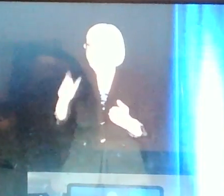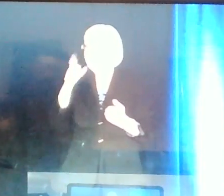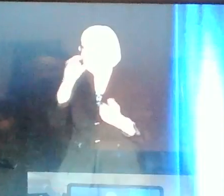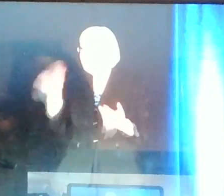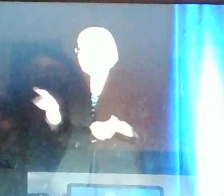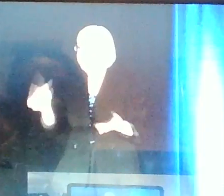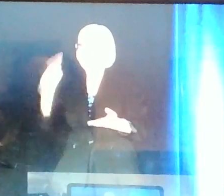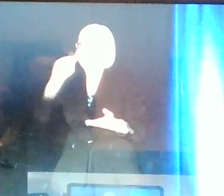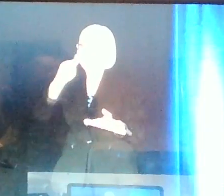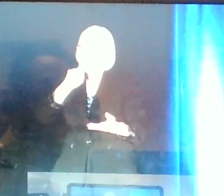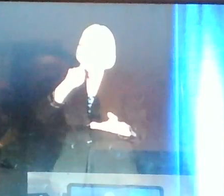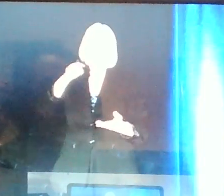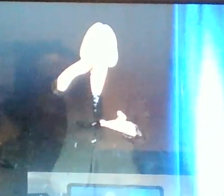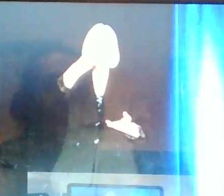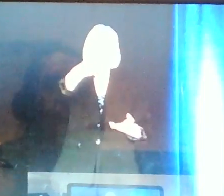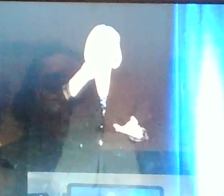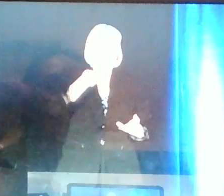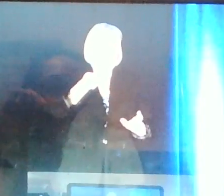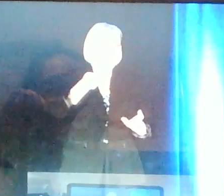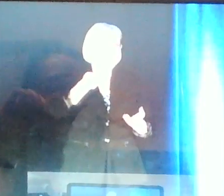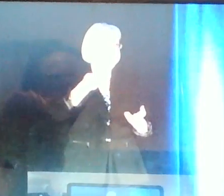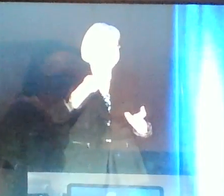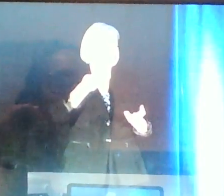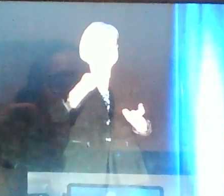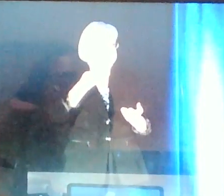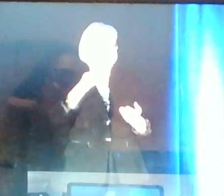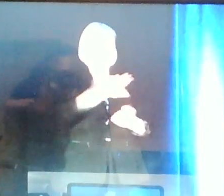what does the audience need? What do you need? Is there deaf hearing?